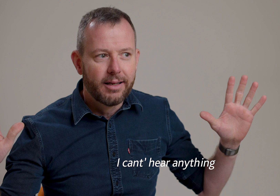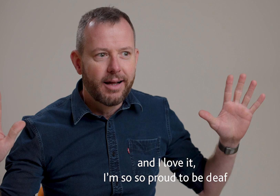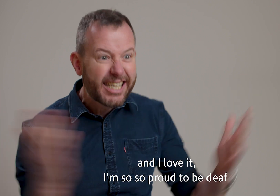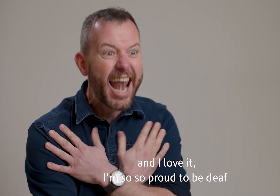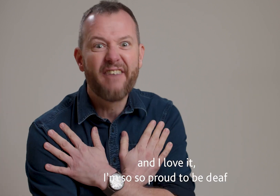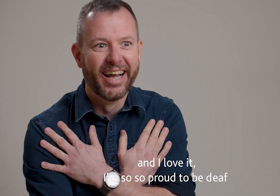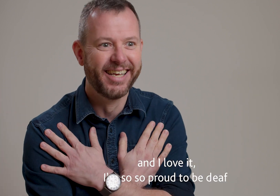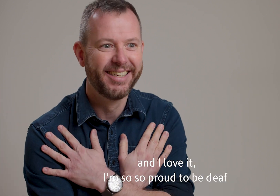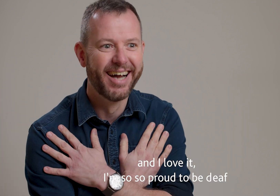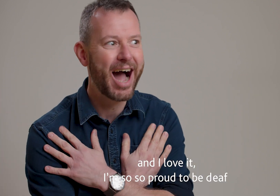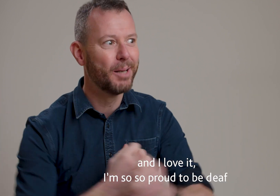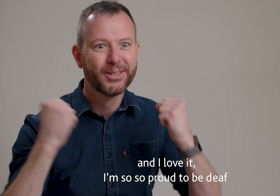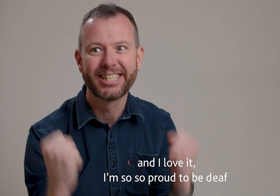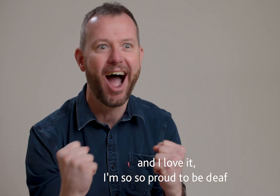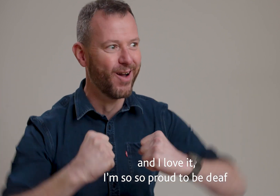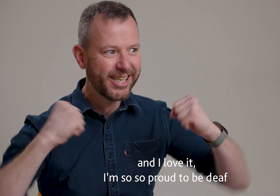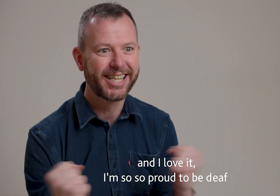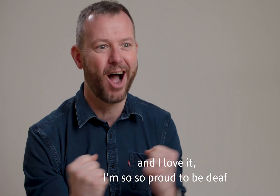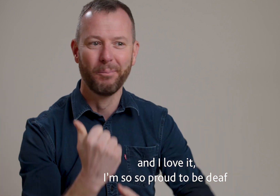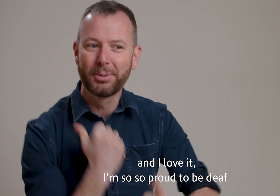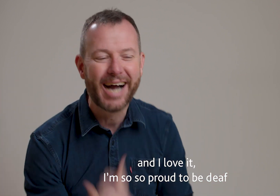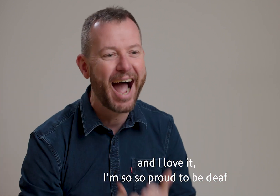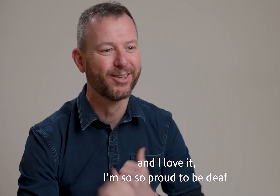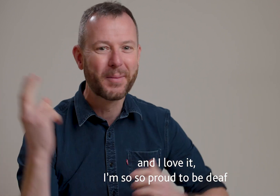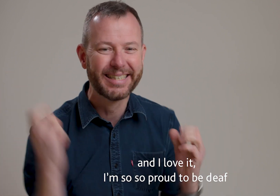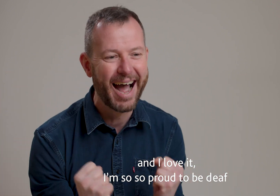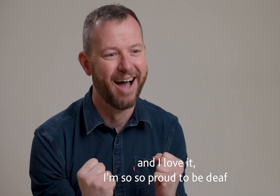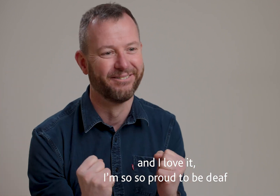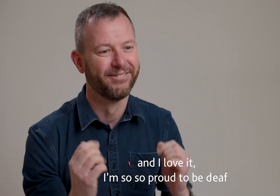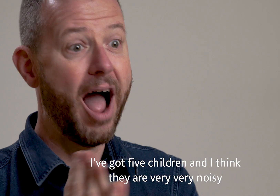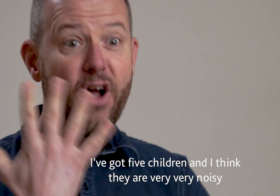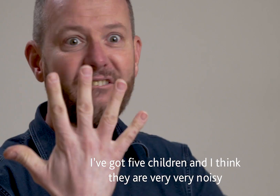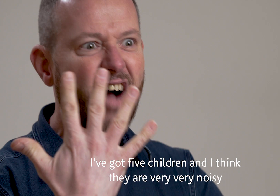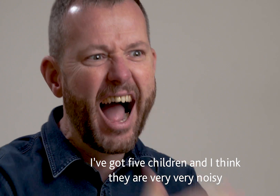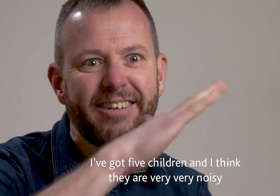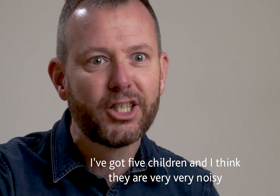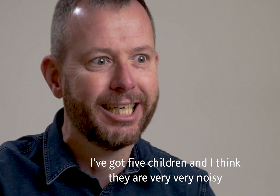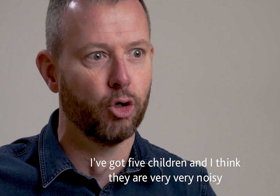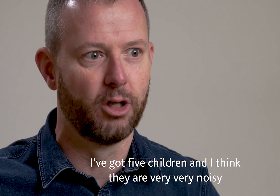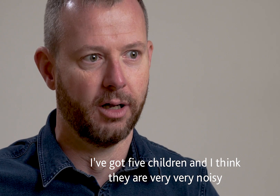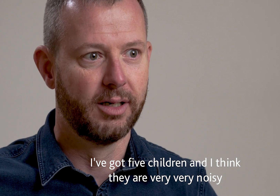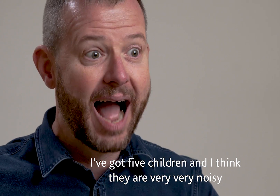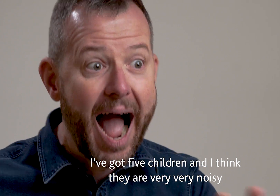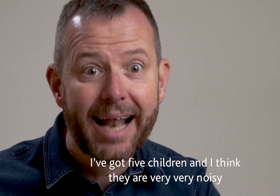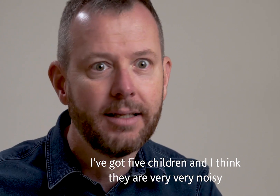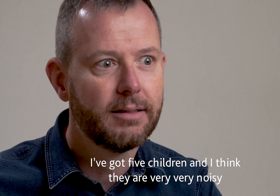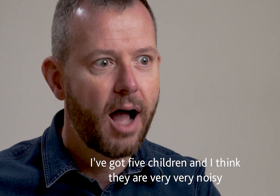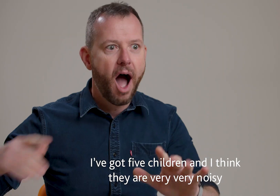I love it. I'm so proud of you. I got 5 children, and